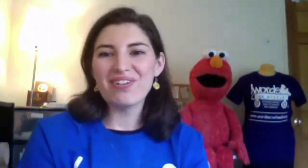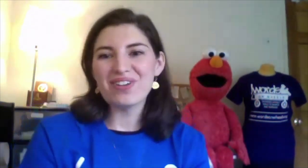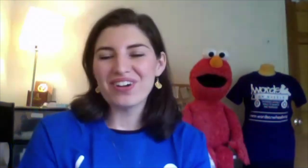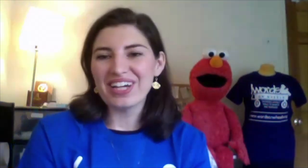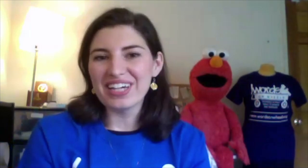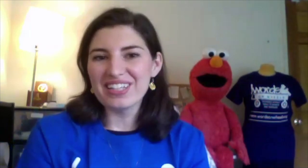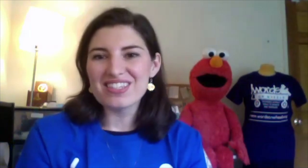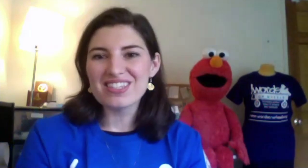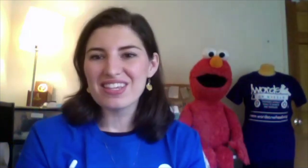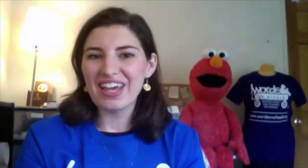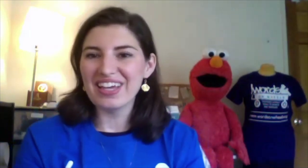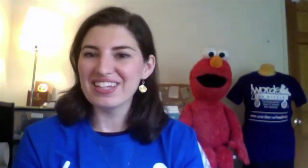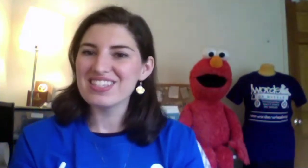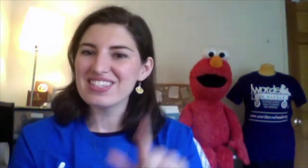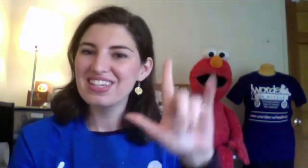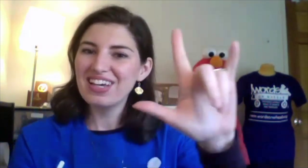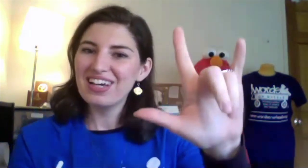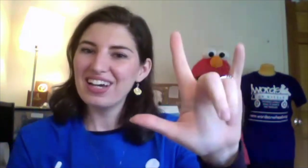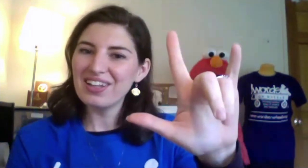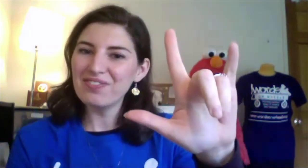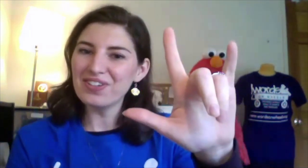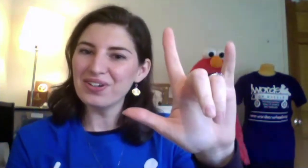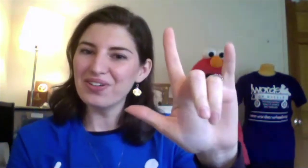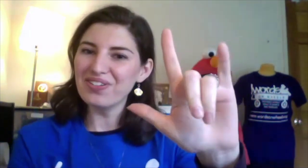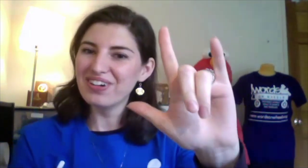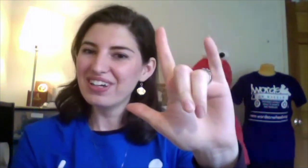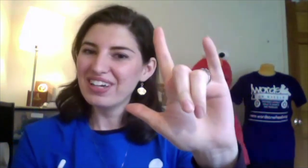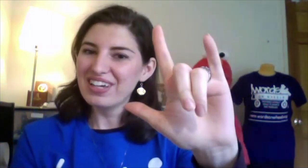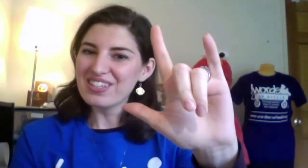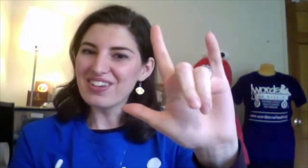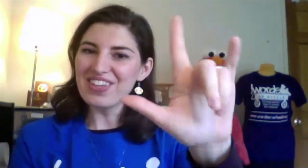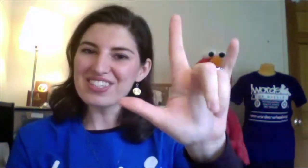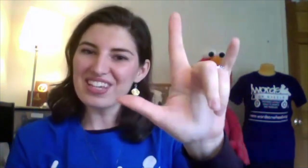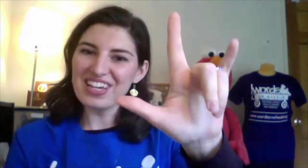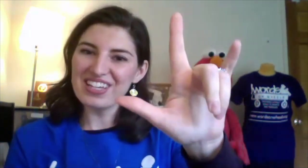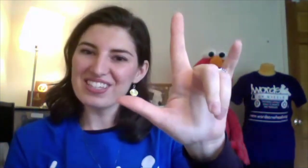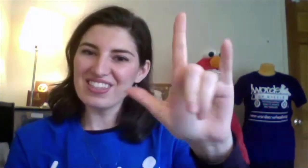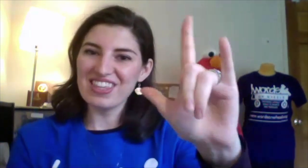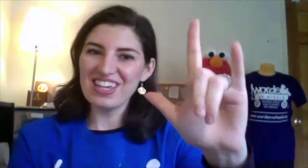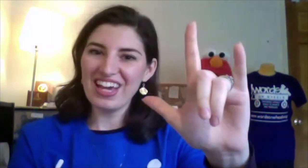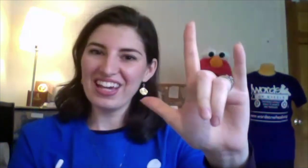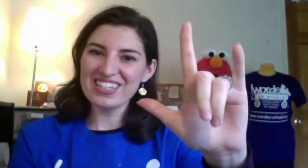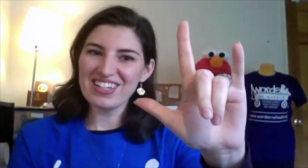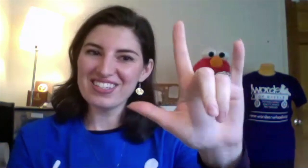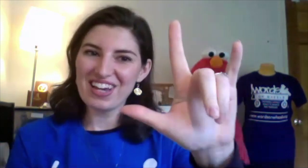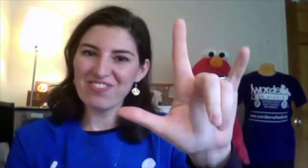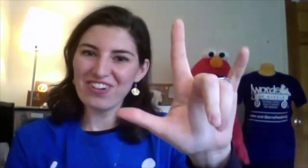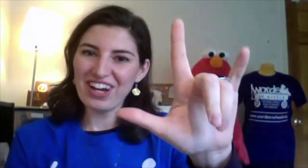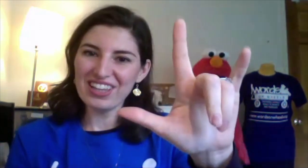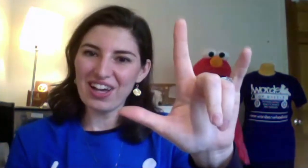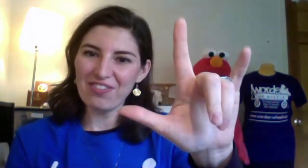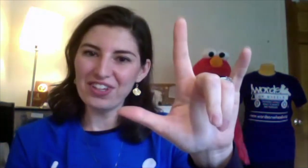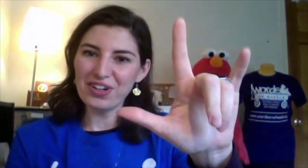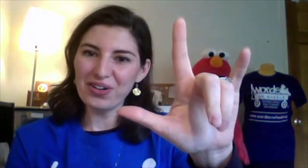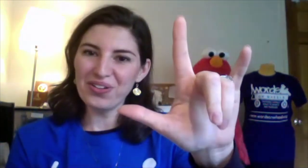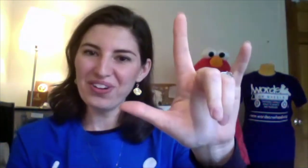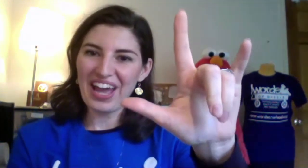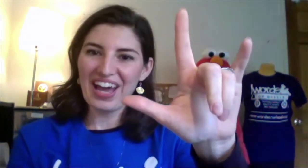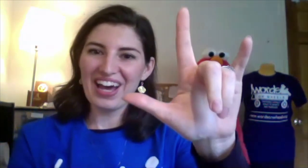our kids is, I love you. So this is the ASL sign for I love you. And if